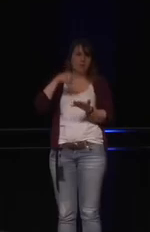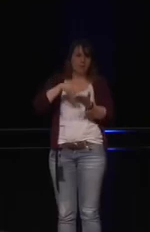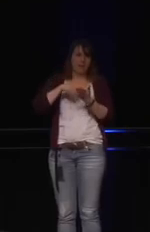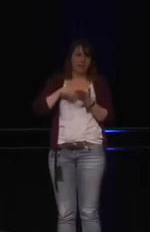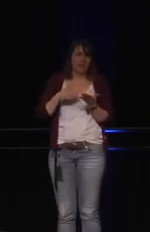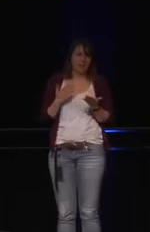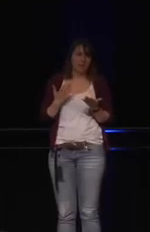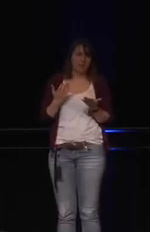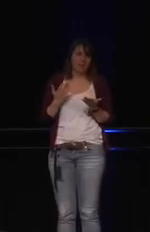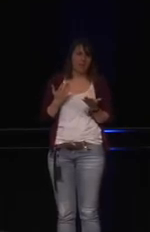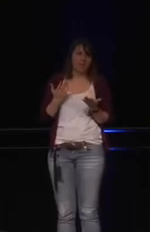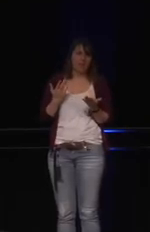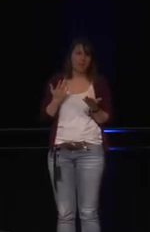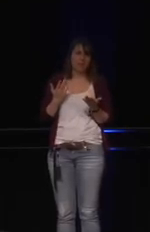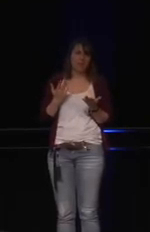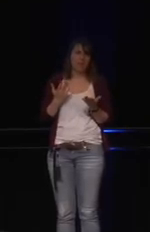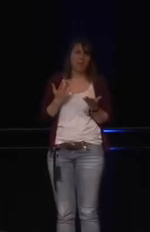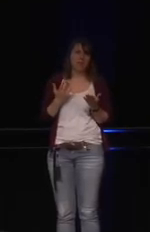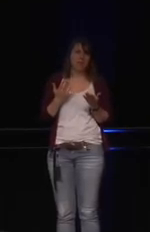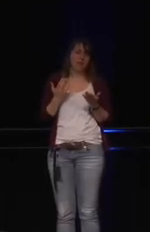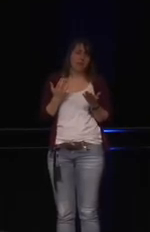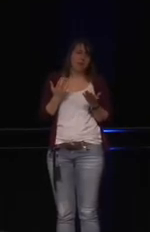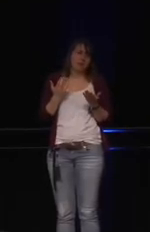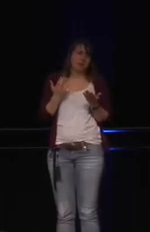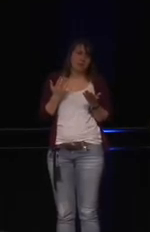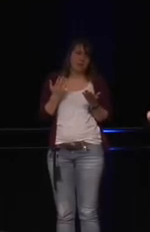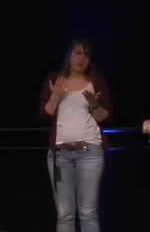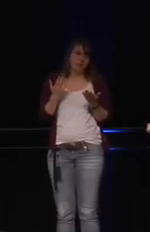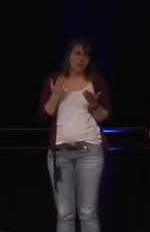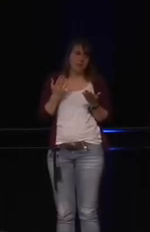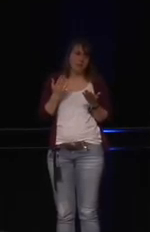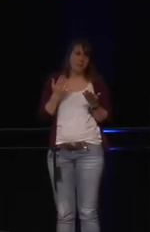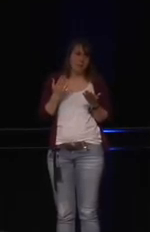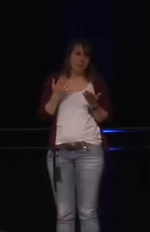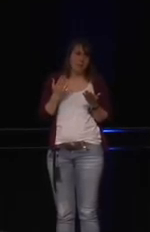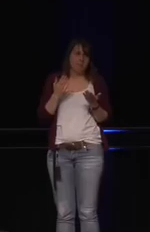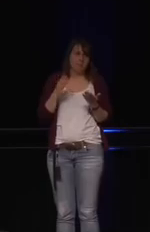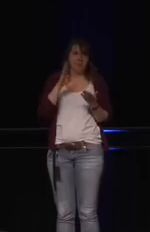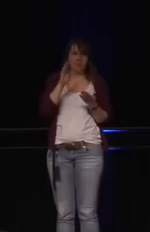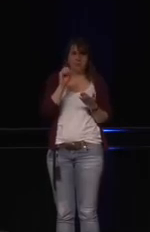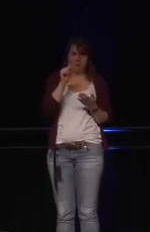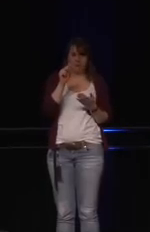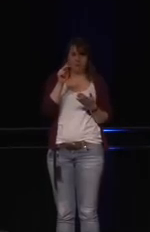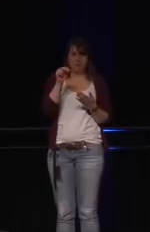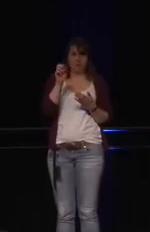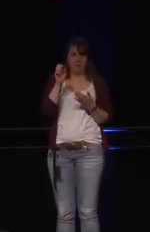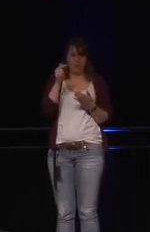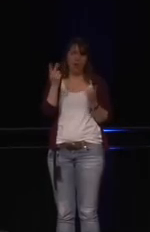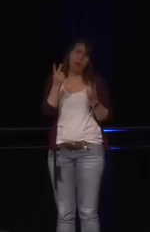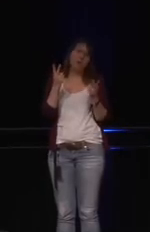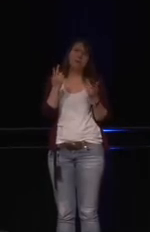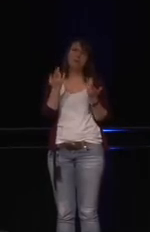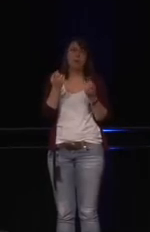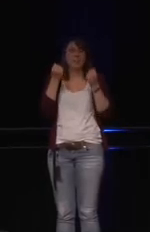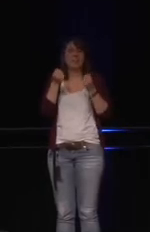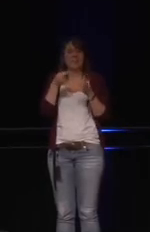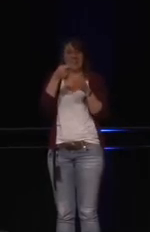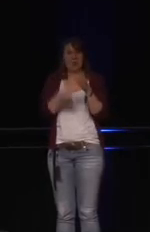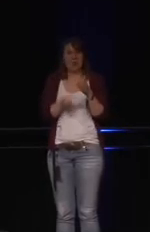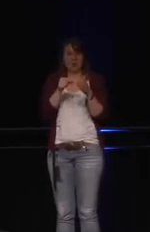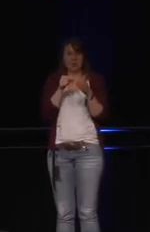botnet infection that's there, every security hole that's there is staying there for at least